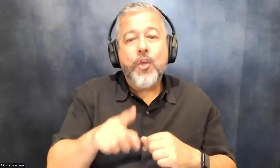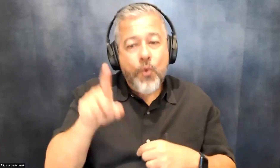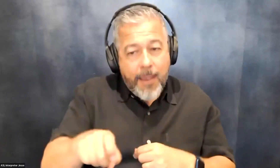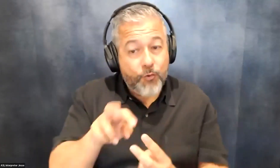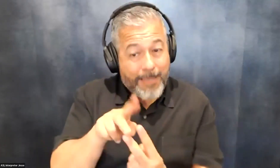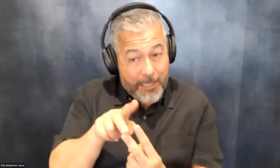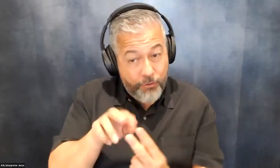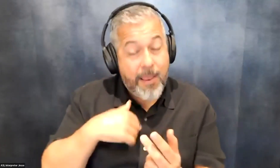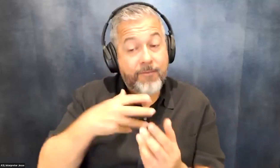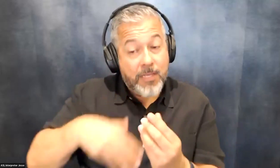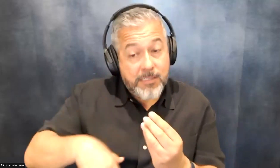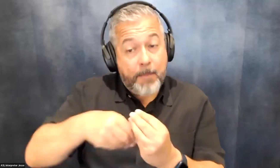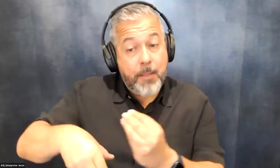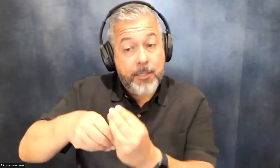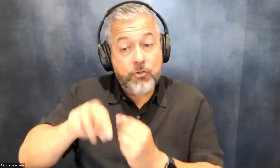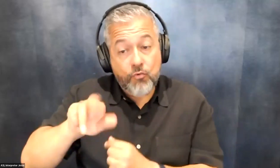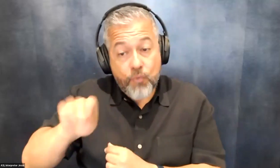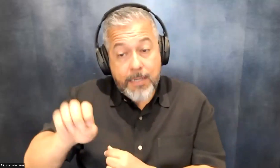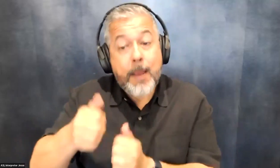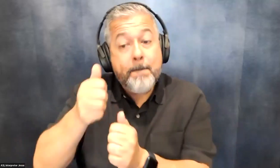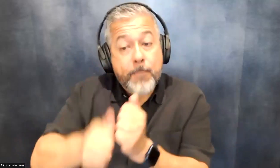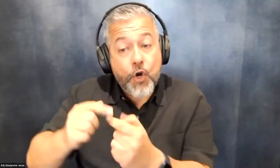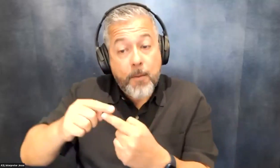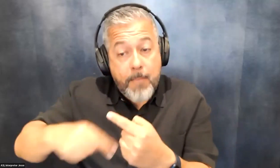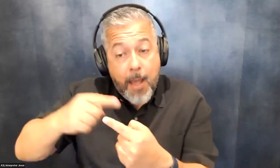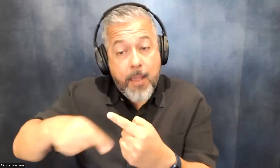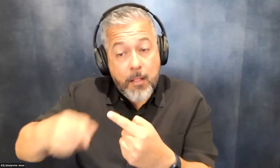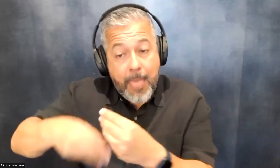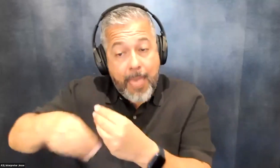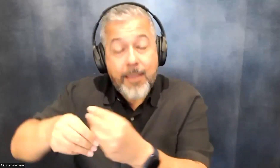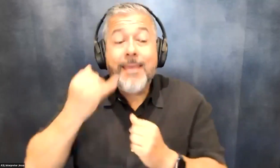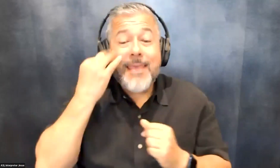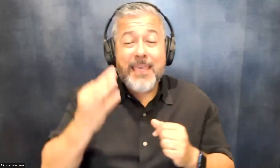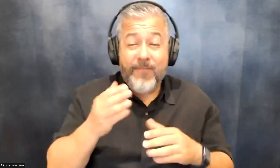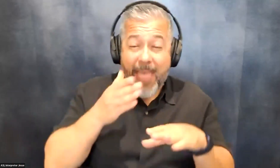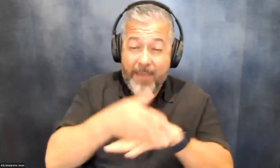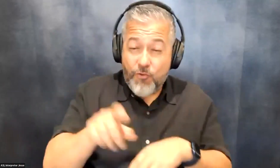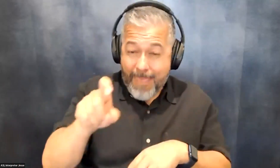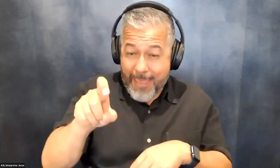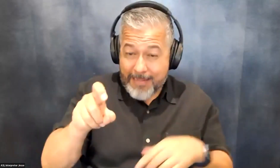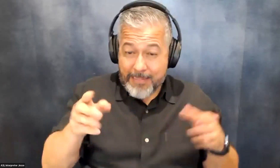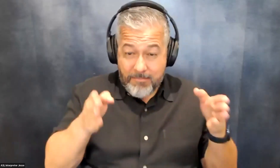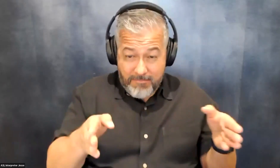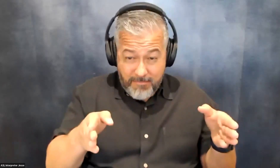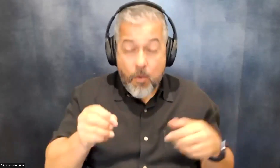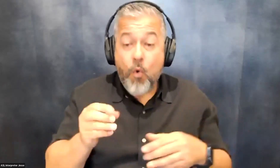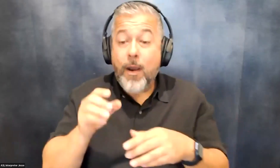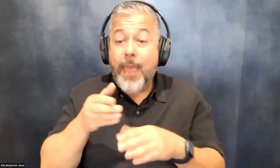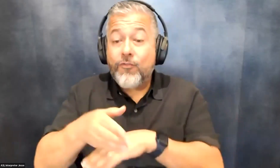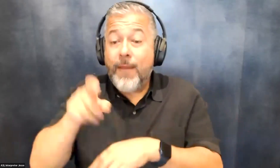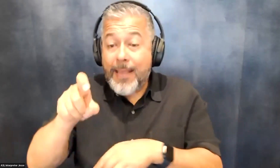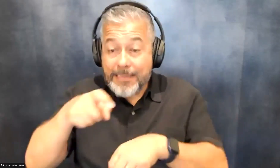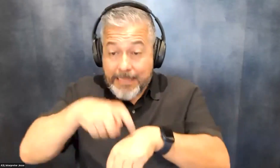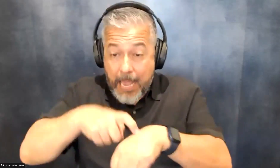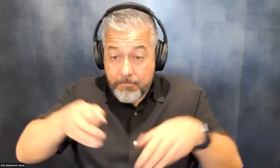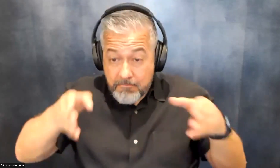have supplemental rates that's a per mile add-on. So if a trip goes over a certain mile or time, then you get a supplemental rate per mile or